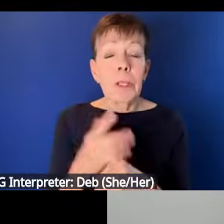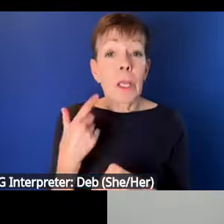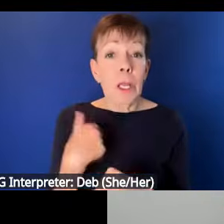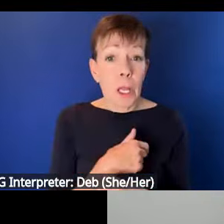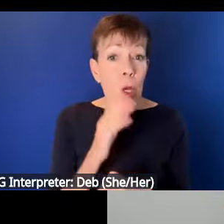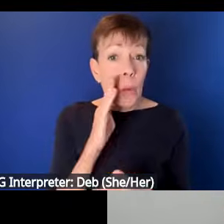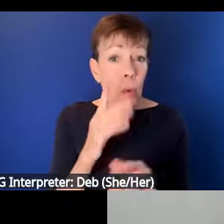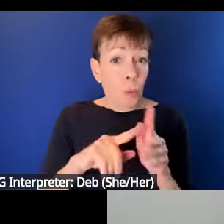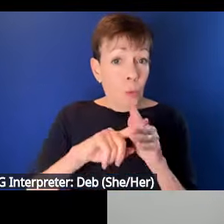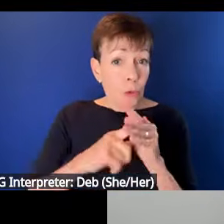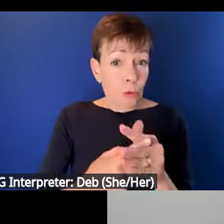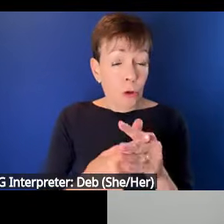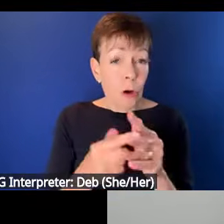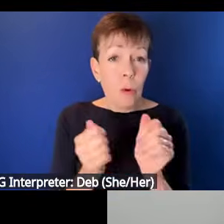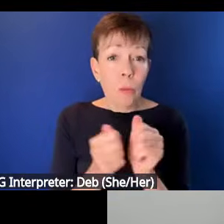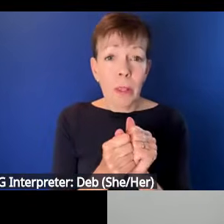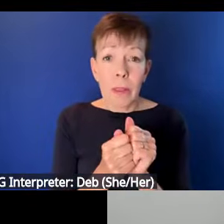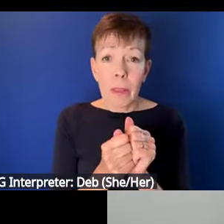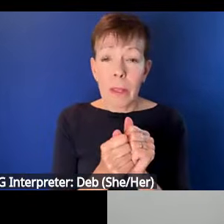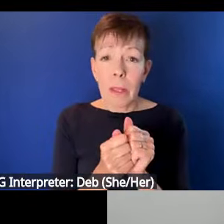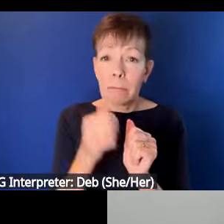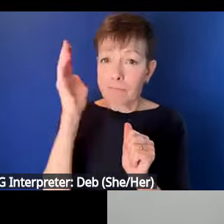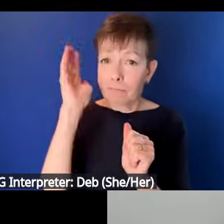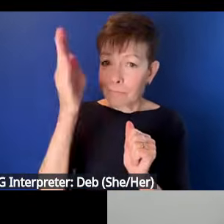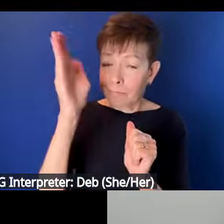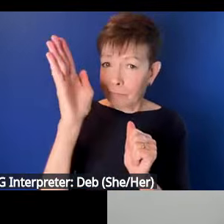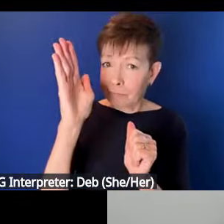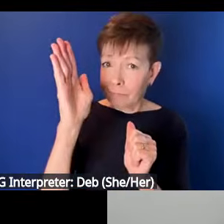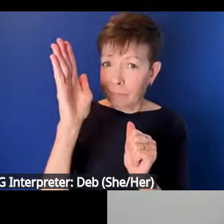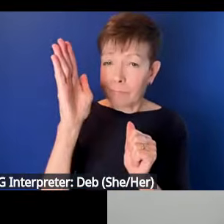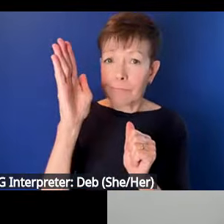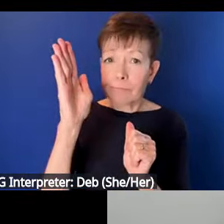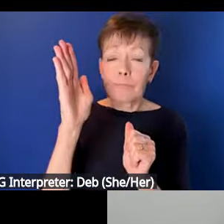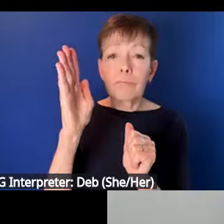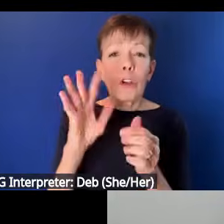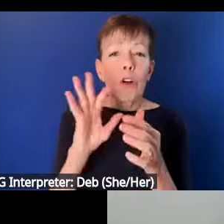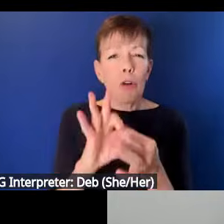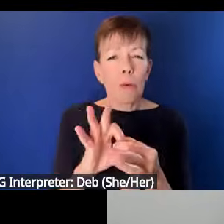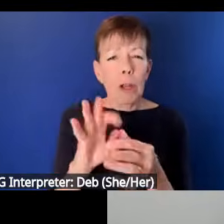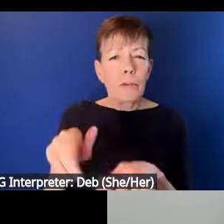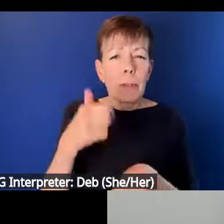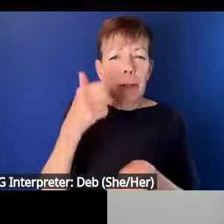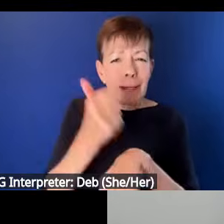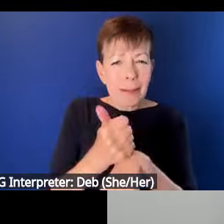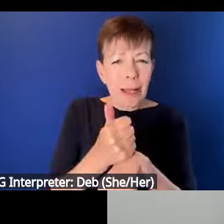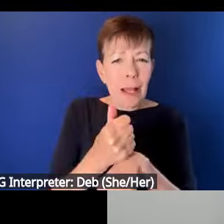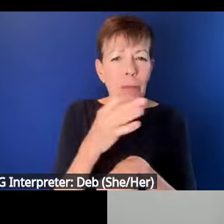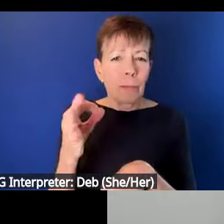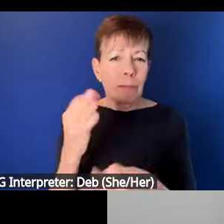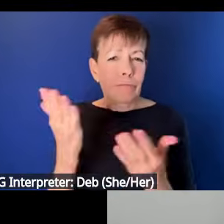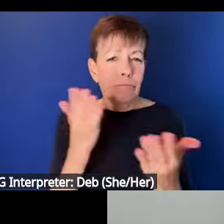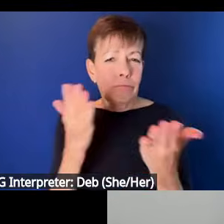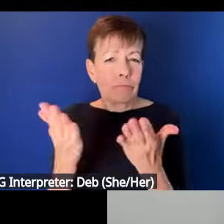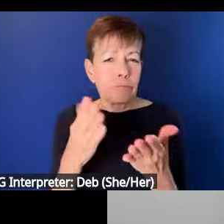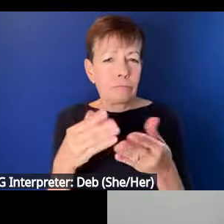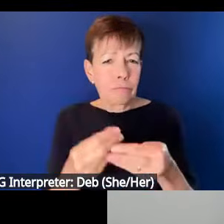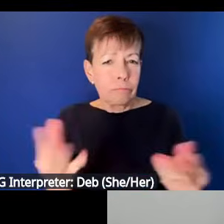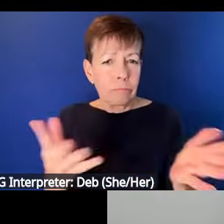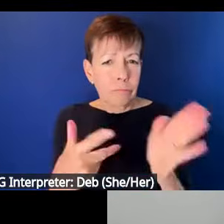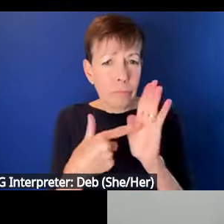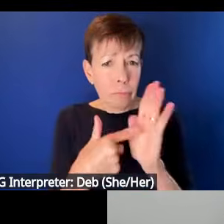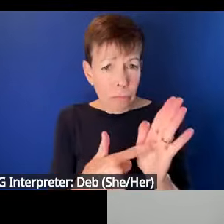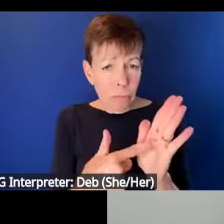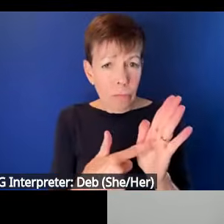start with the presentation called The Establishment of Service Delivery Model that guarantees